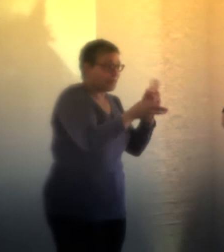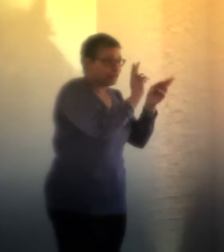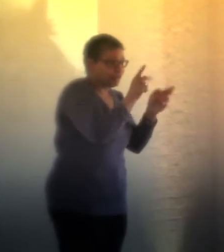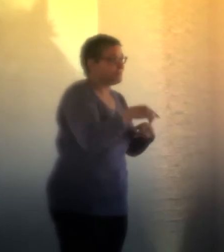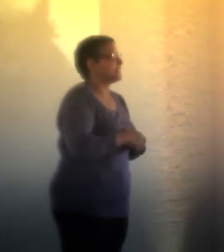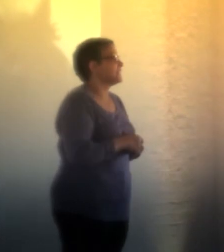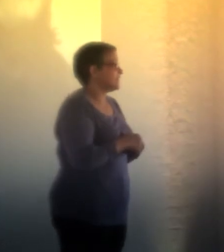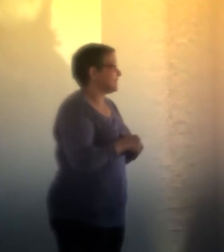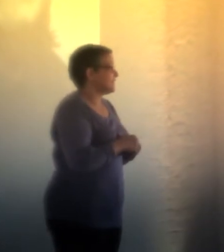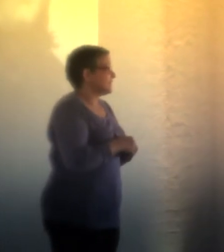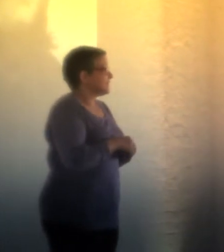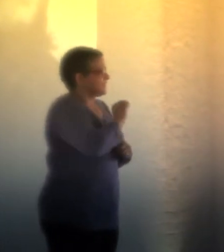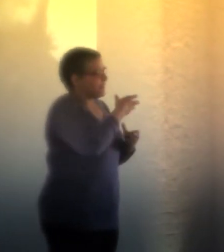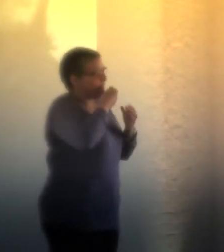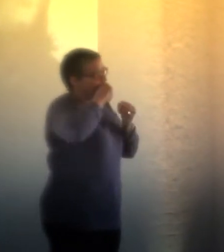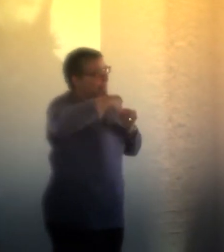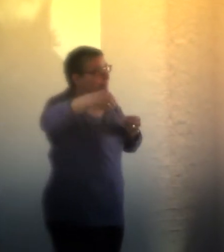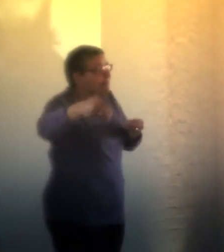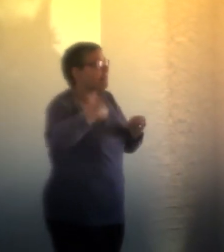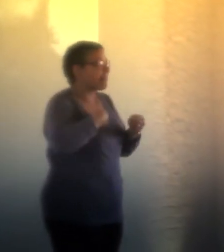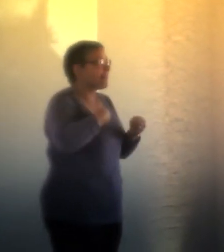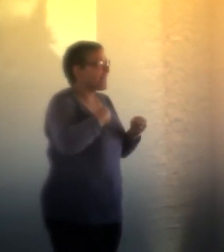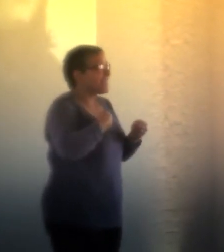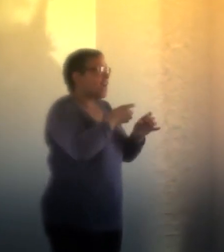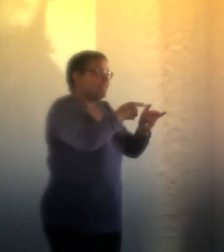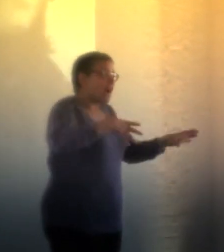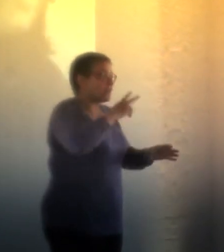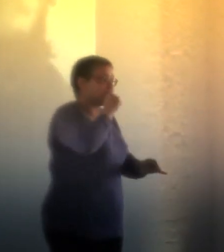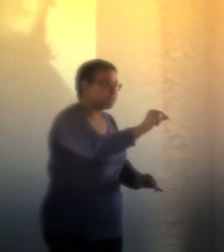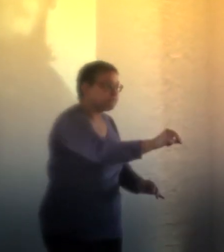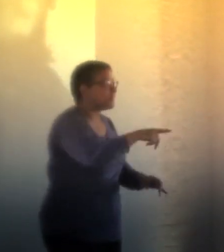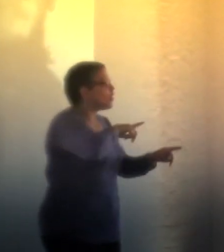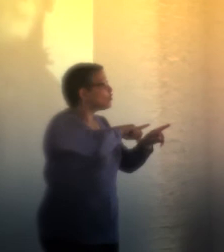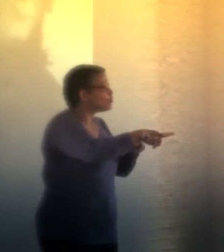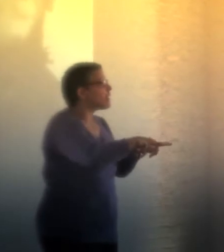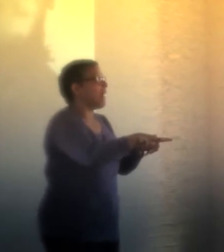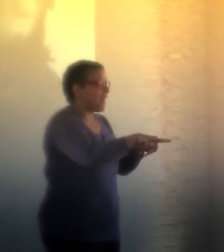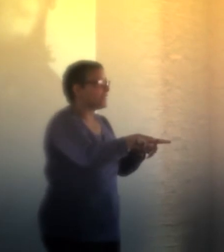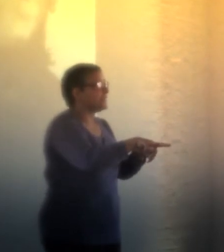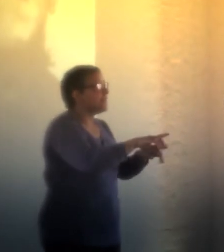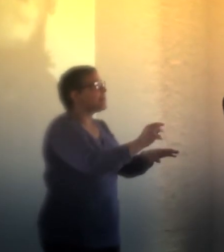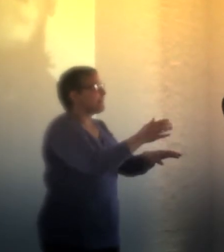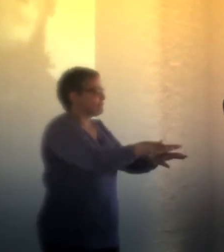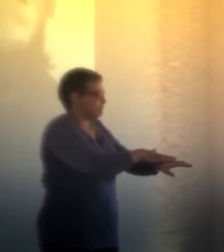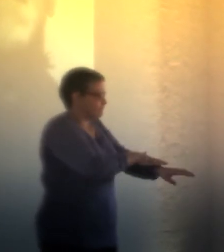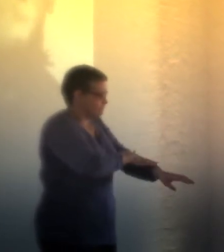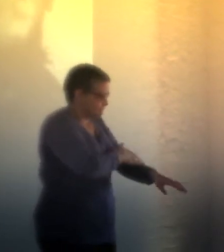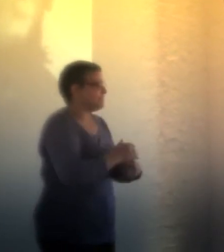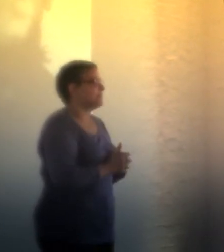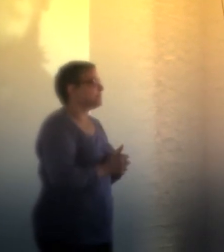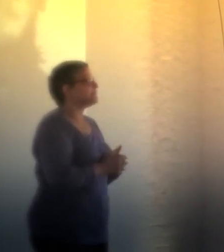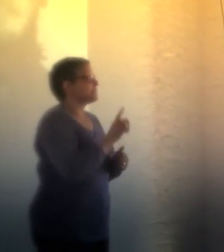interpreting my babble. I do tend to talk really, really quickly, and I'll try my best to go a little bit more